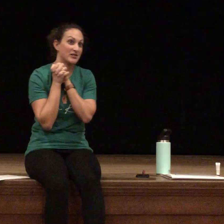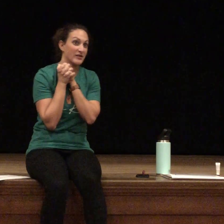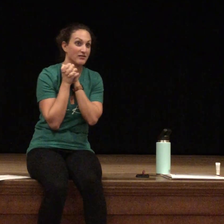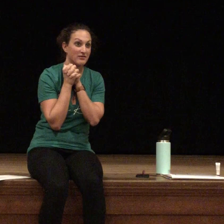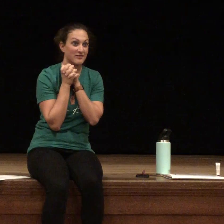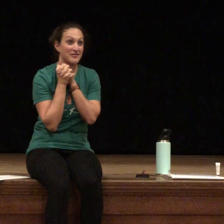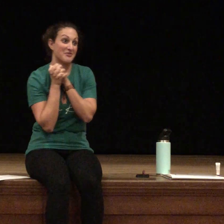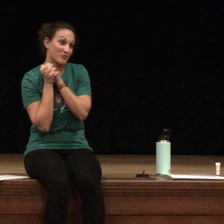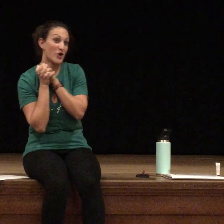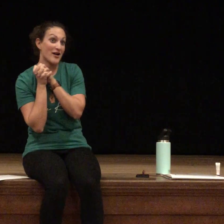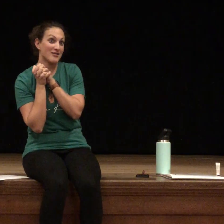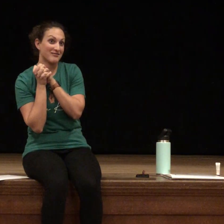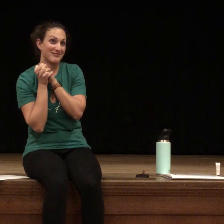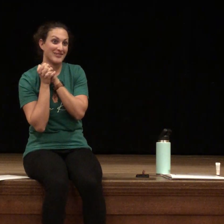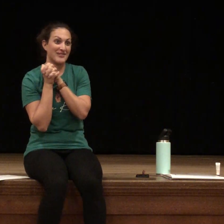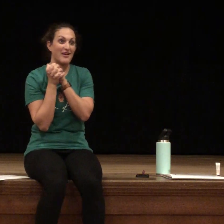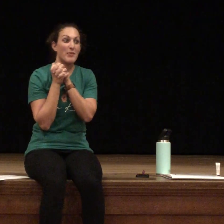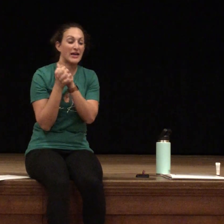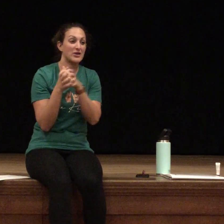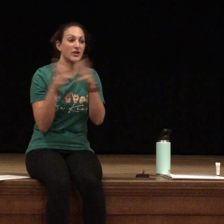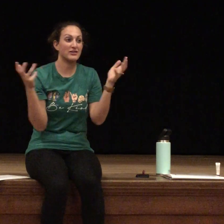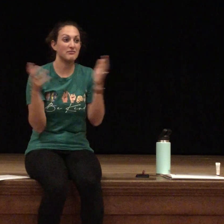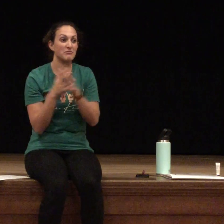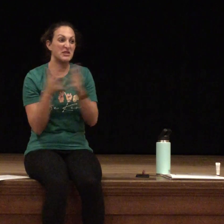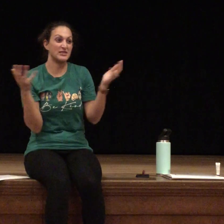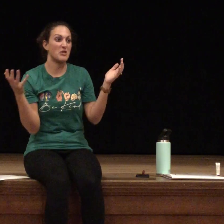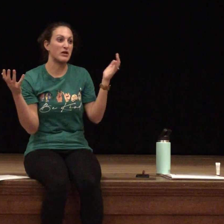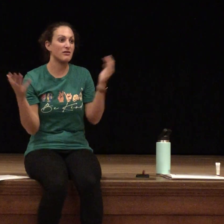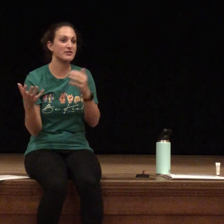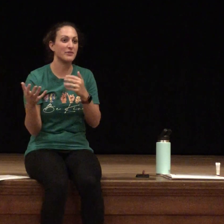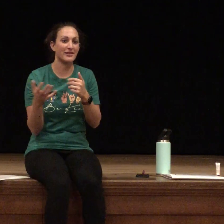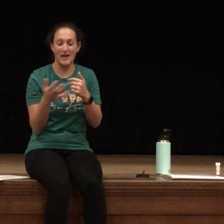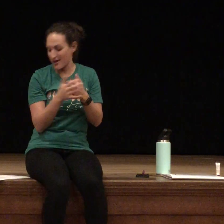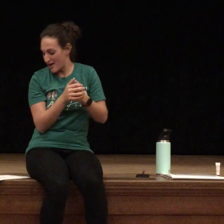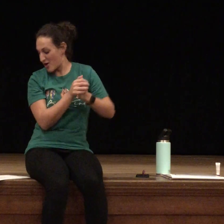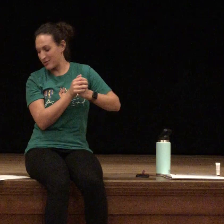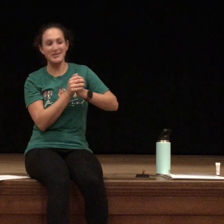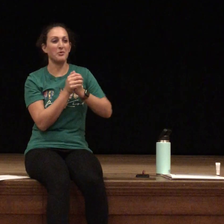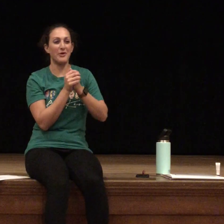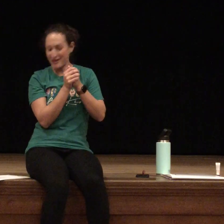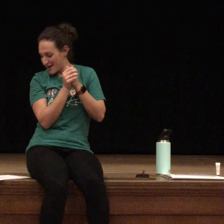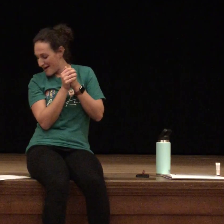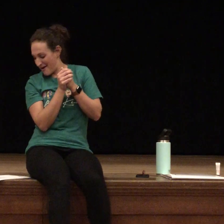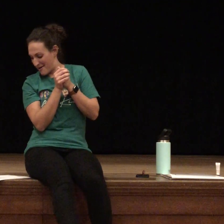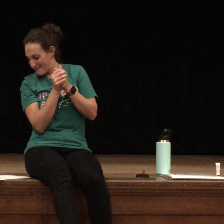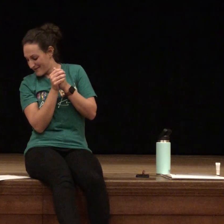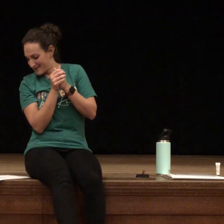feel? Try it? Yep. I'm not going to do like Mississippi or something like that. It'll be a simple one. So